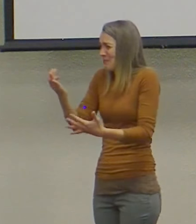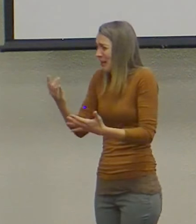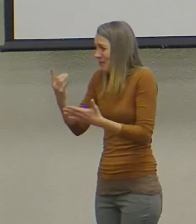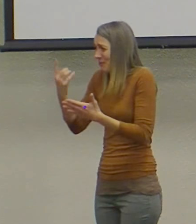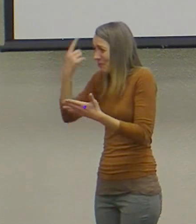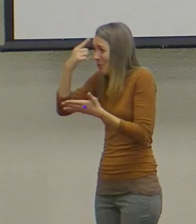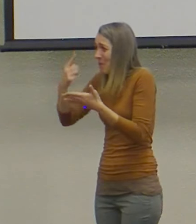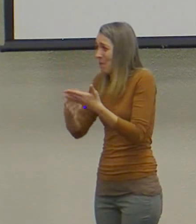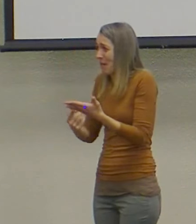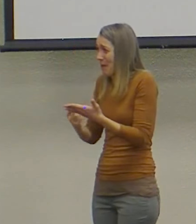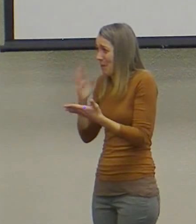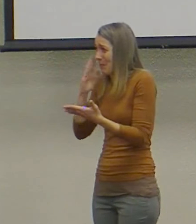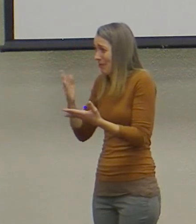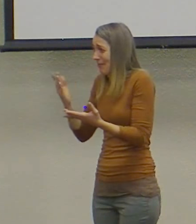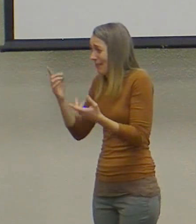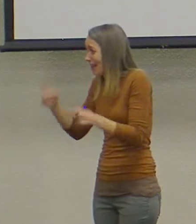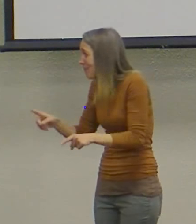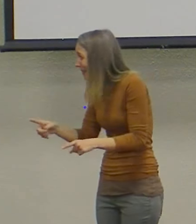will happen?